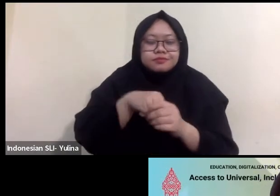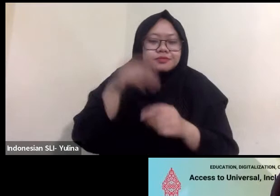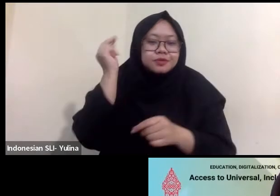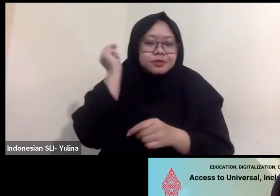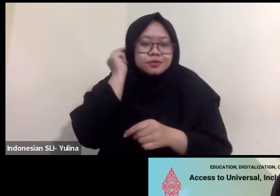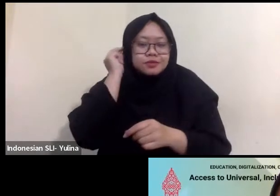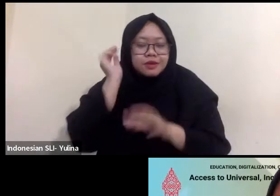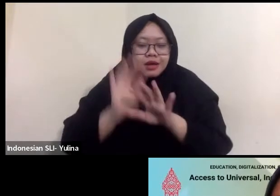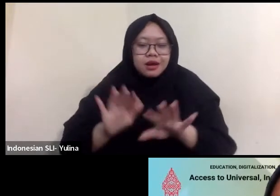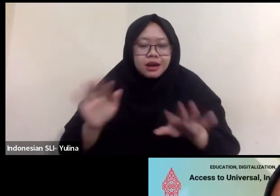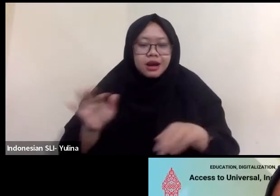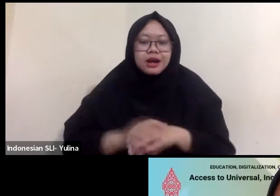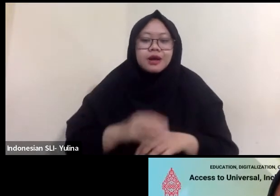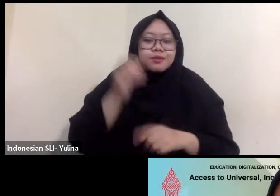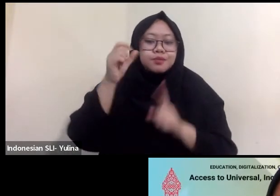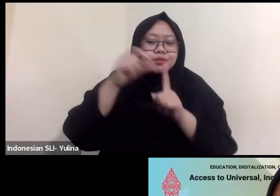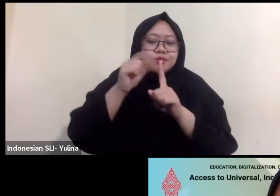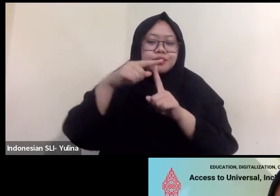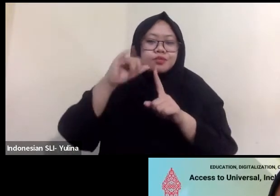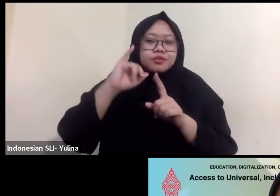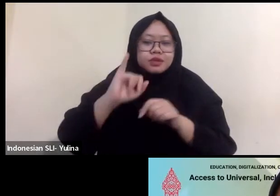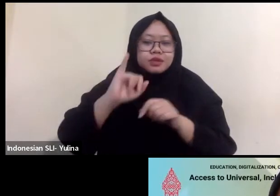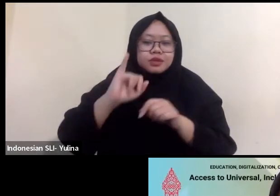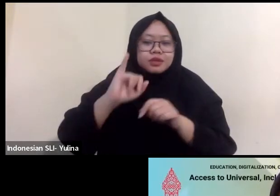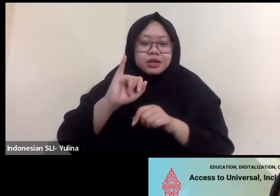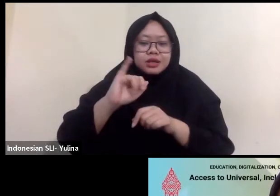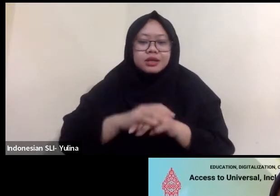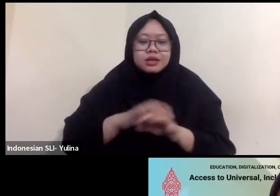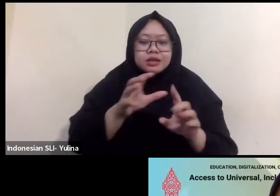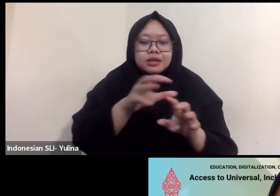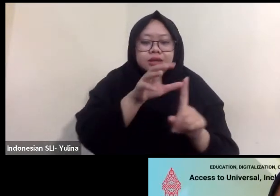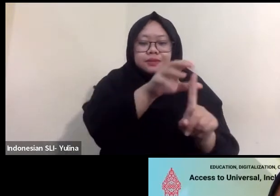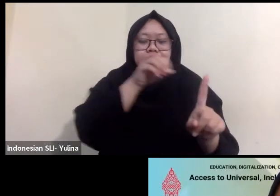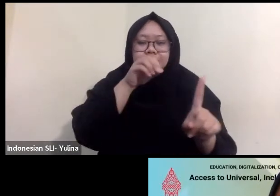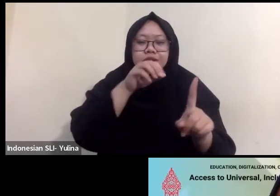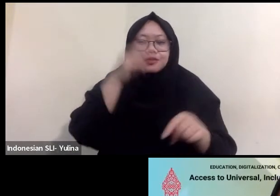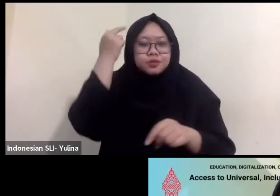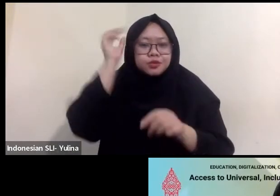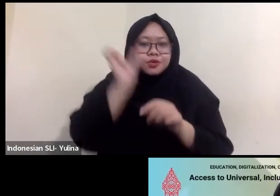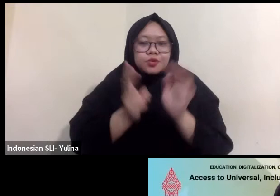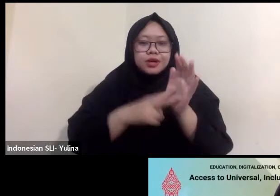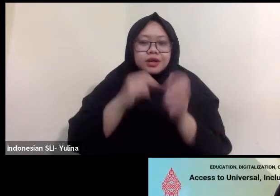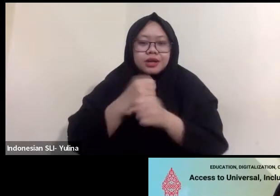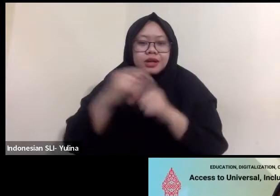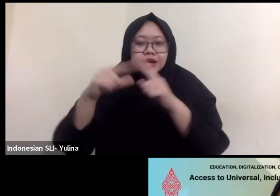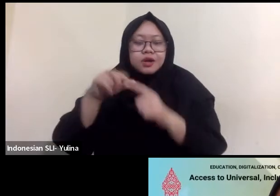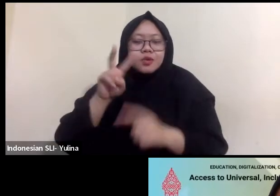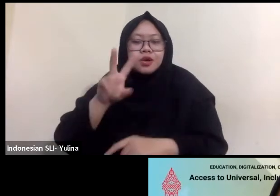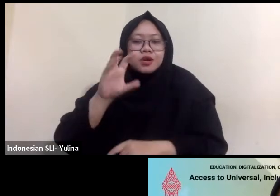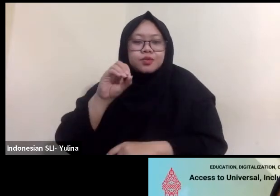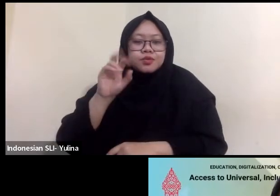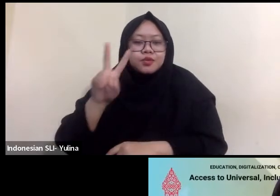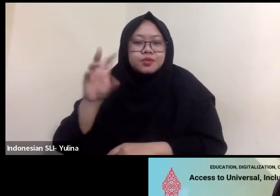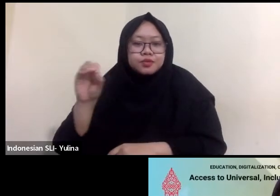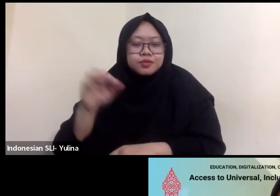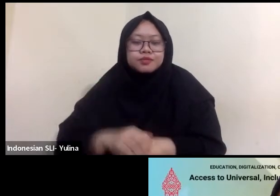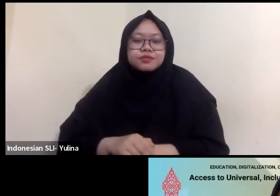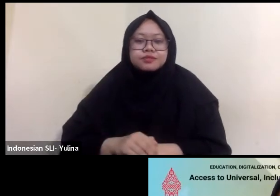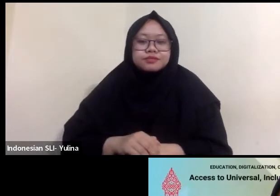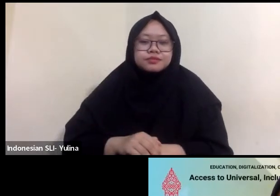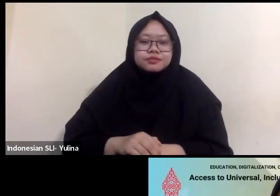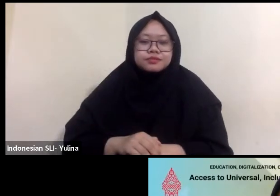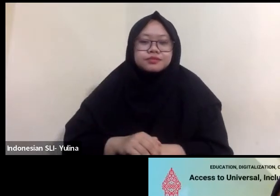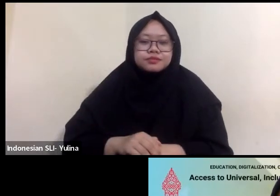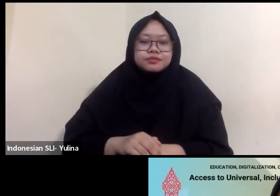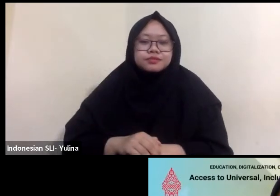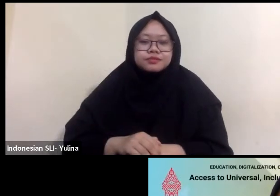Monetary Fund annual meeting. So Putri will be speaking in Bahasa. So if you're watching this and if you're a non-Bahasa speaker, I invite you to